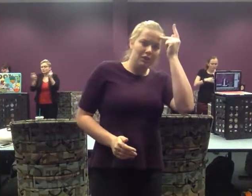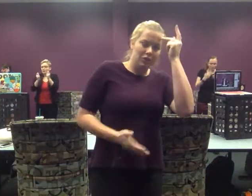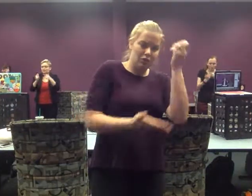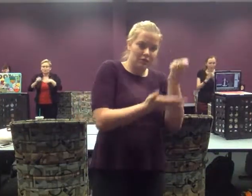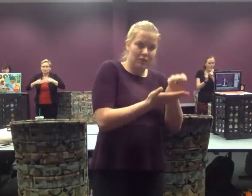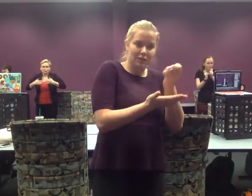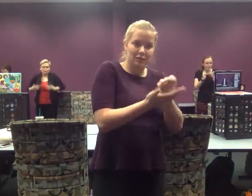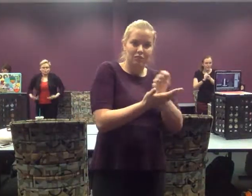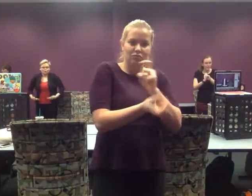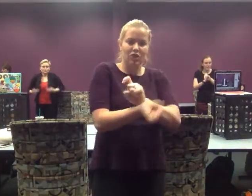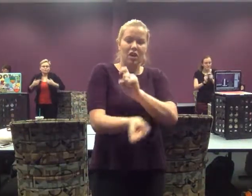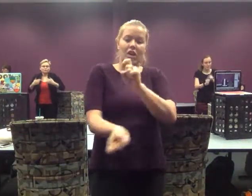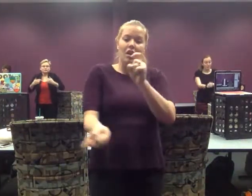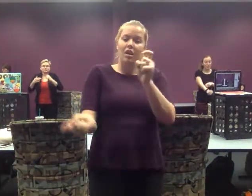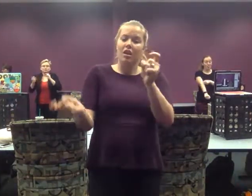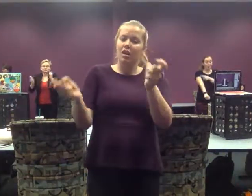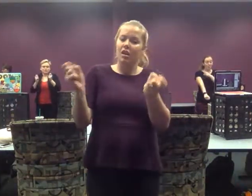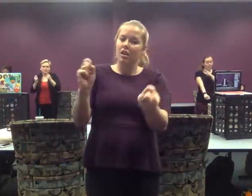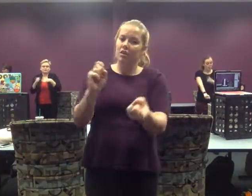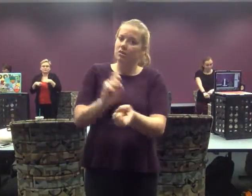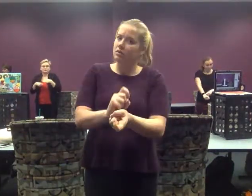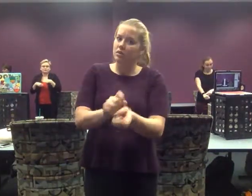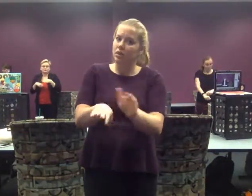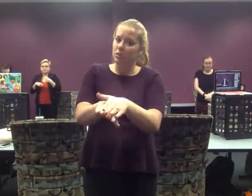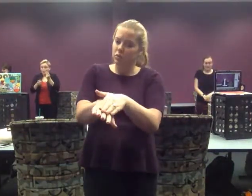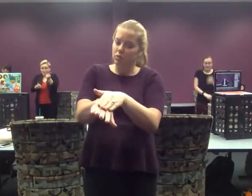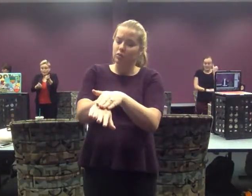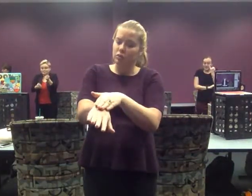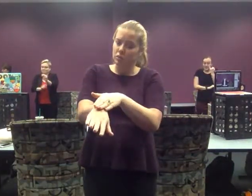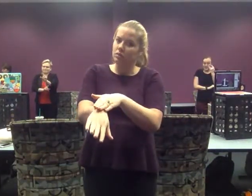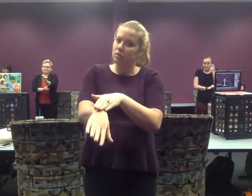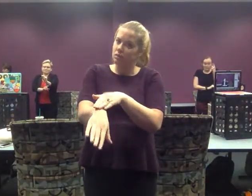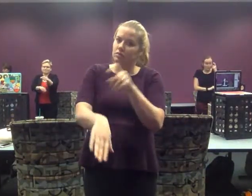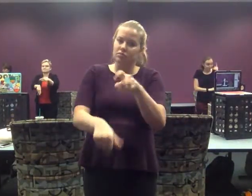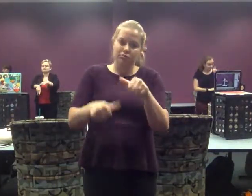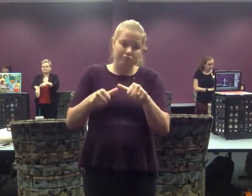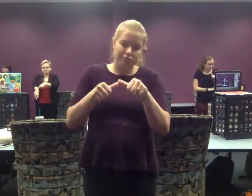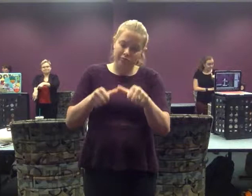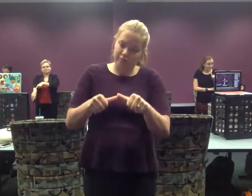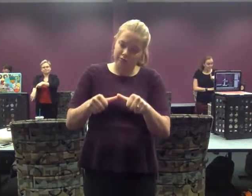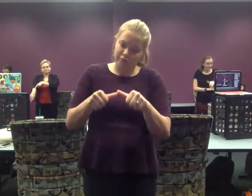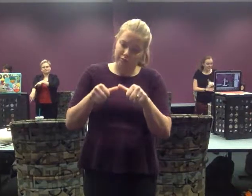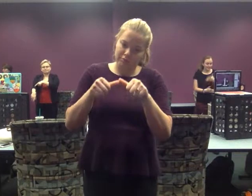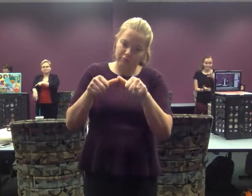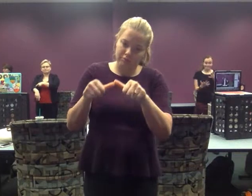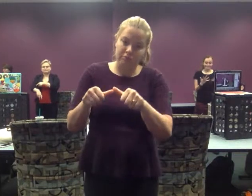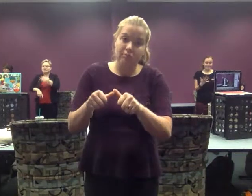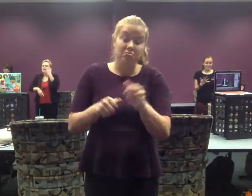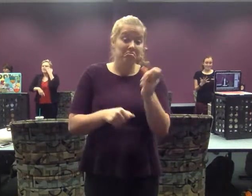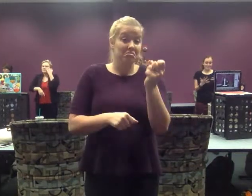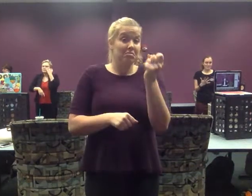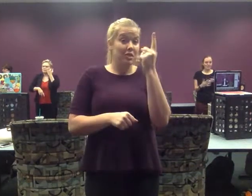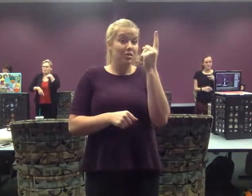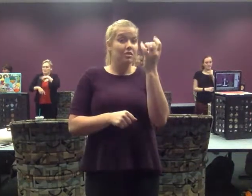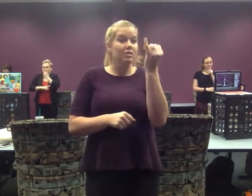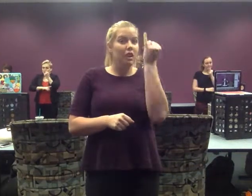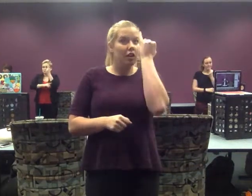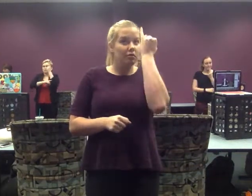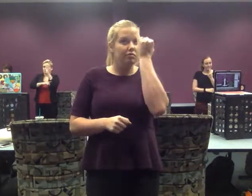time. And if we can get that idea, perhaps we can be a little less impatient with each other when we differ on a particular